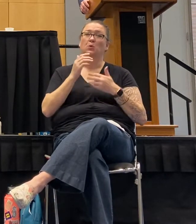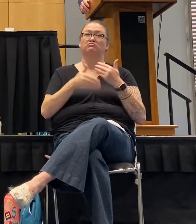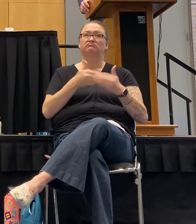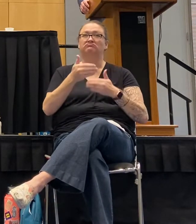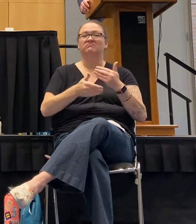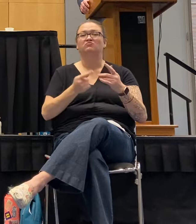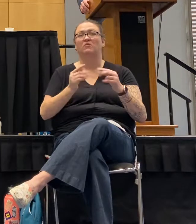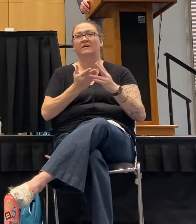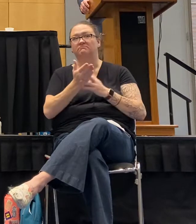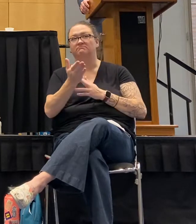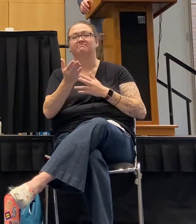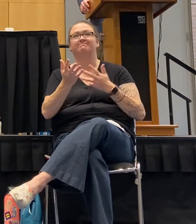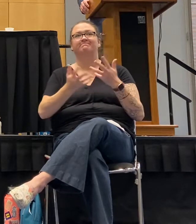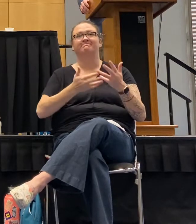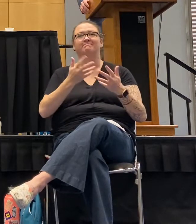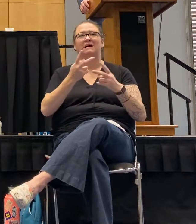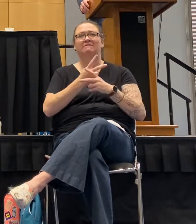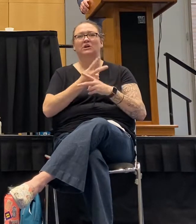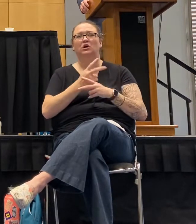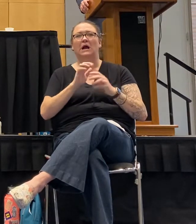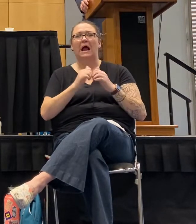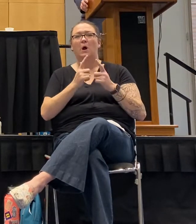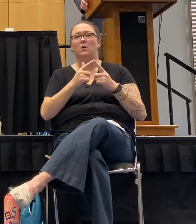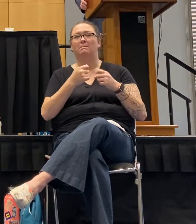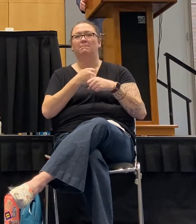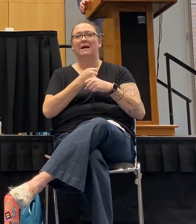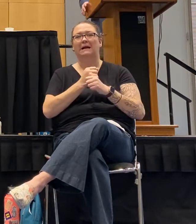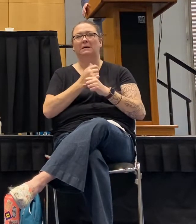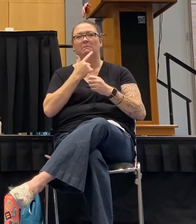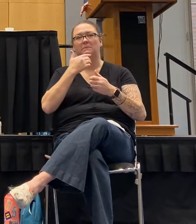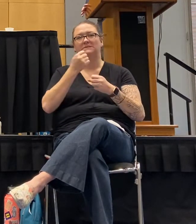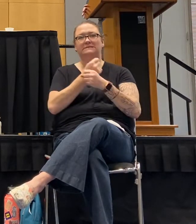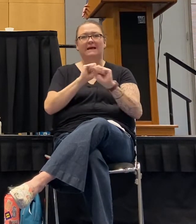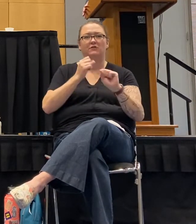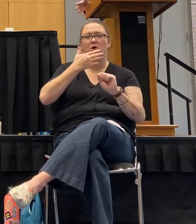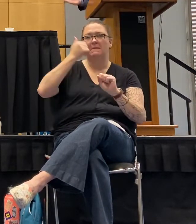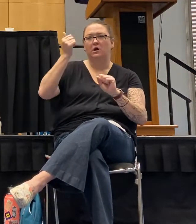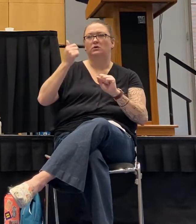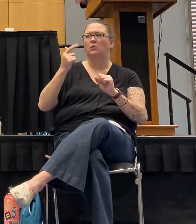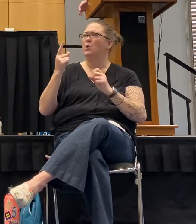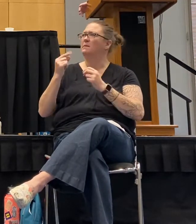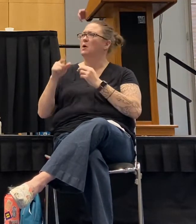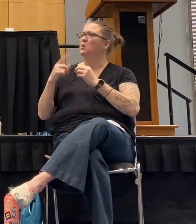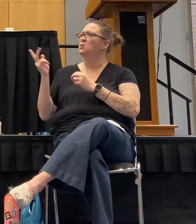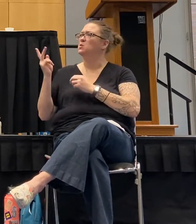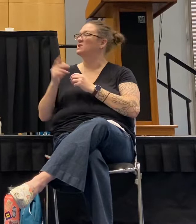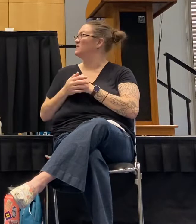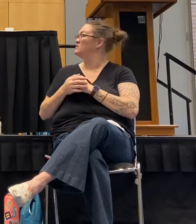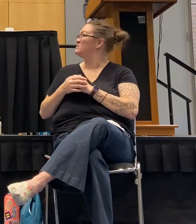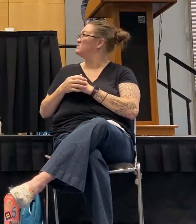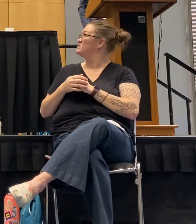out on our campus, how do we comply and make this safer and better. Elise and Julie, what about you two?